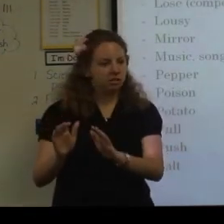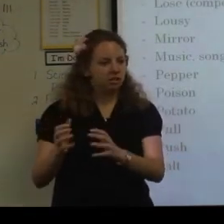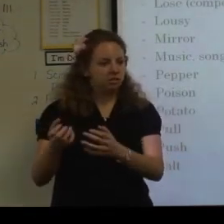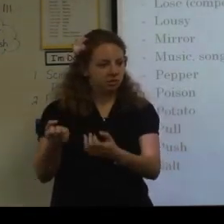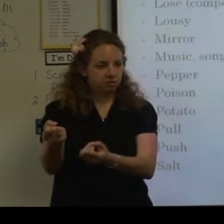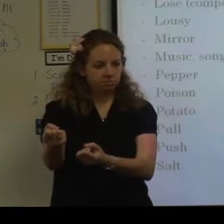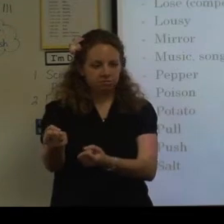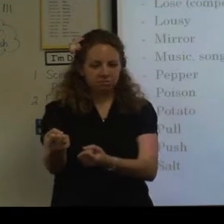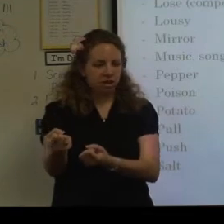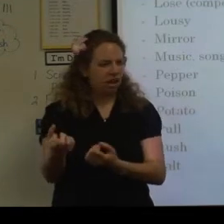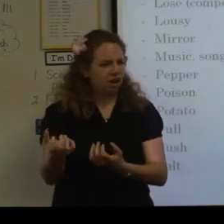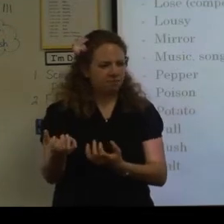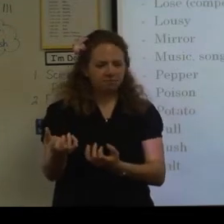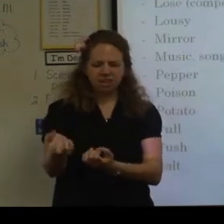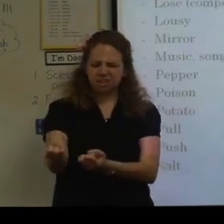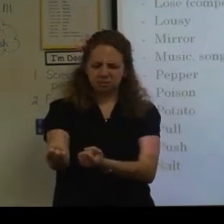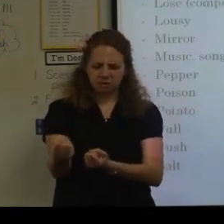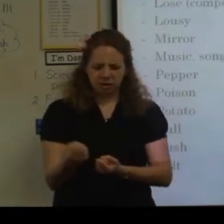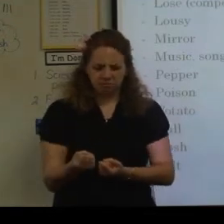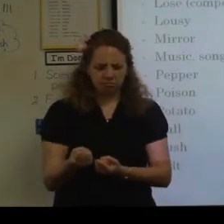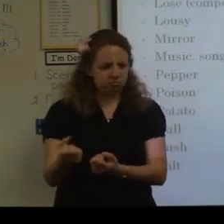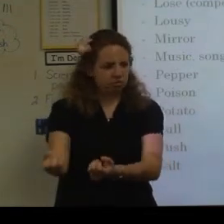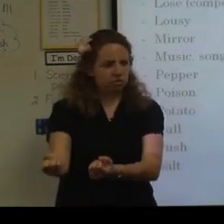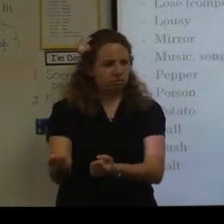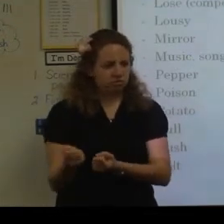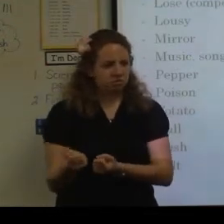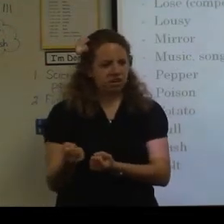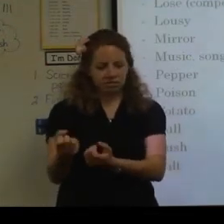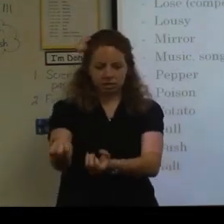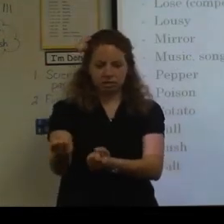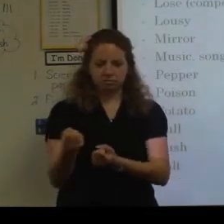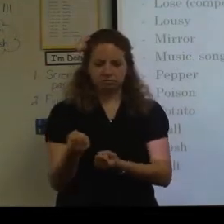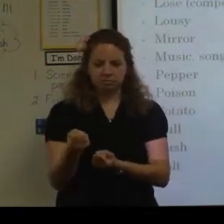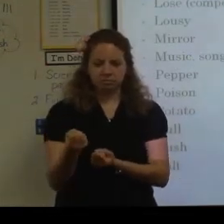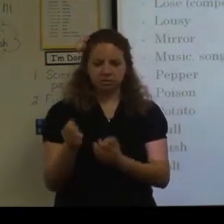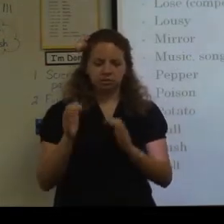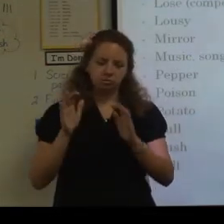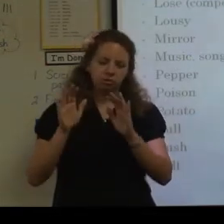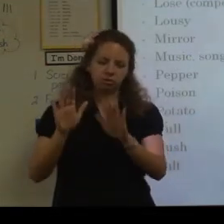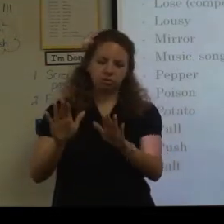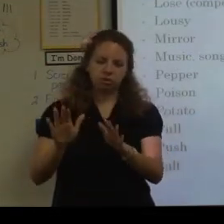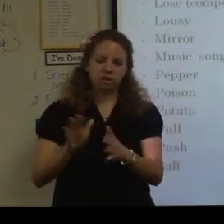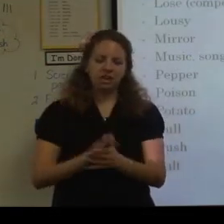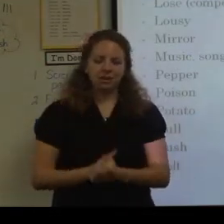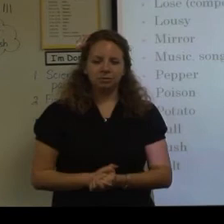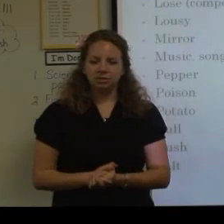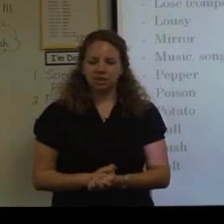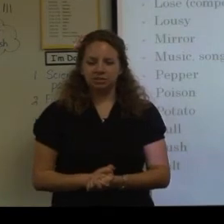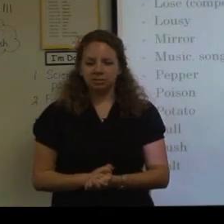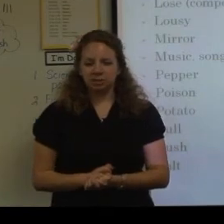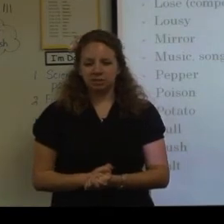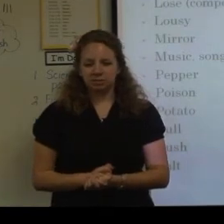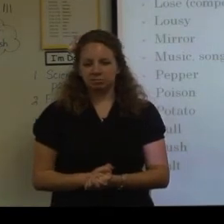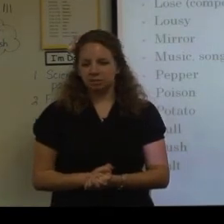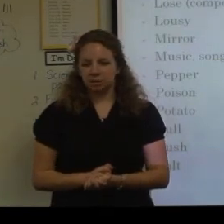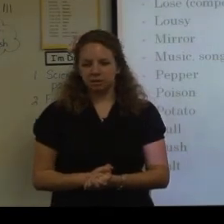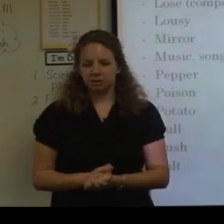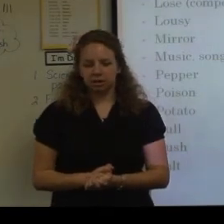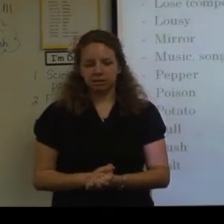their one. So, it doesn't really matter. Just going, yeah, that's good. So pulling and pushing. It would just kind of depend on the